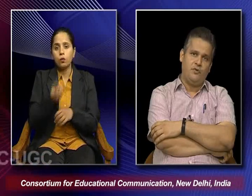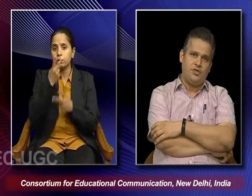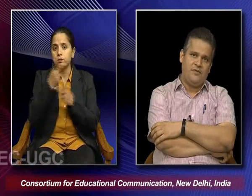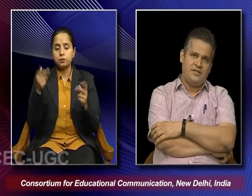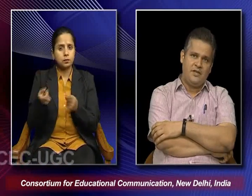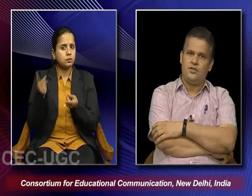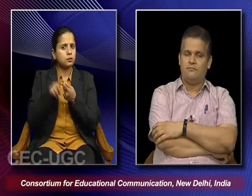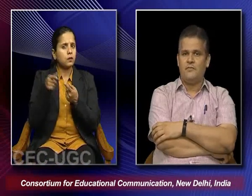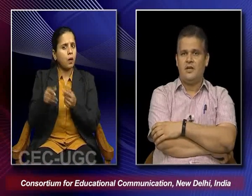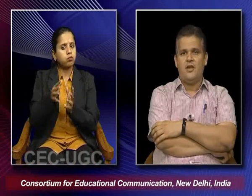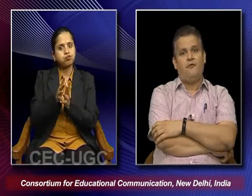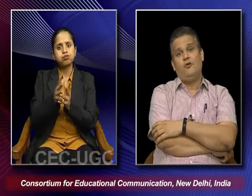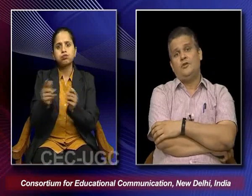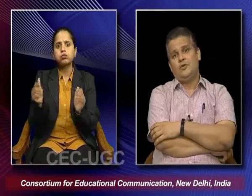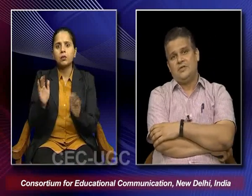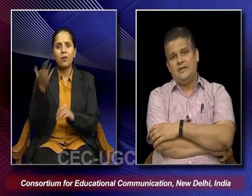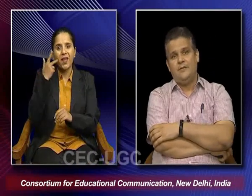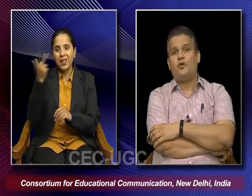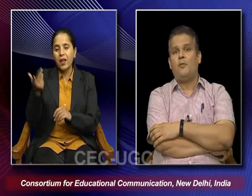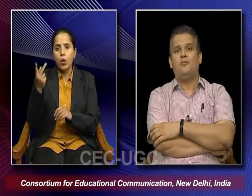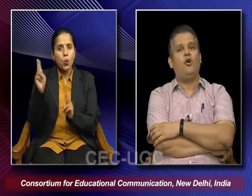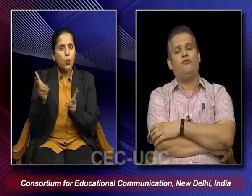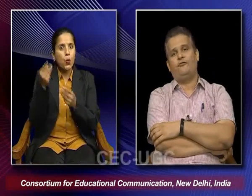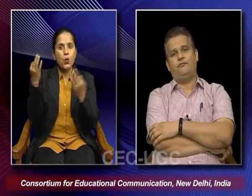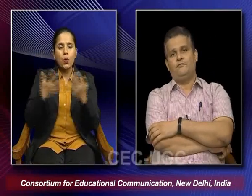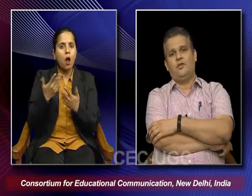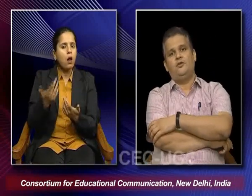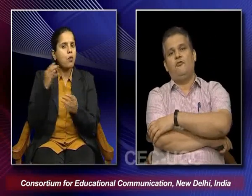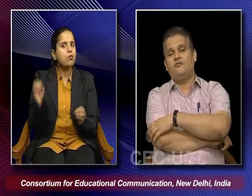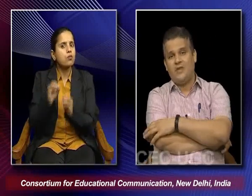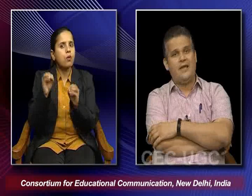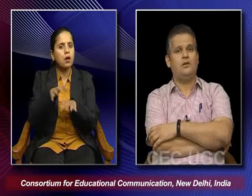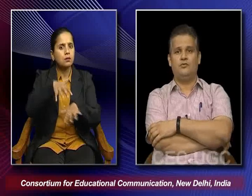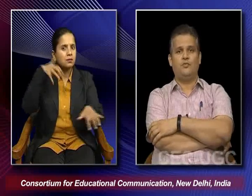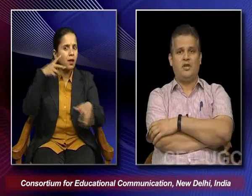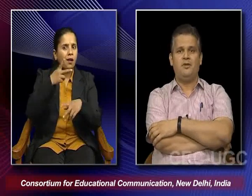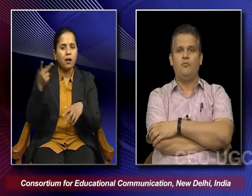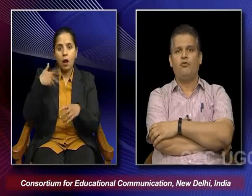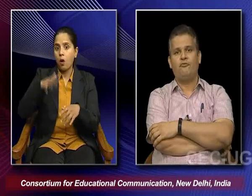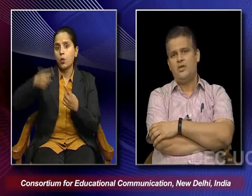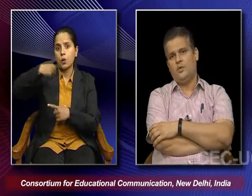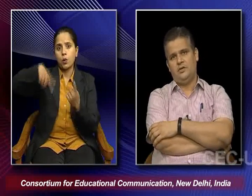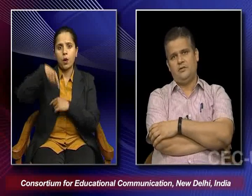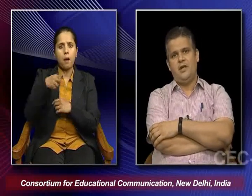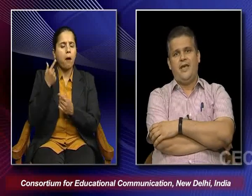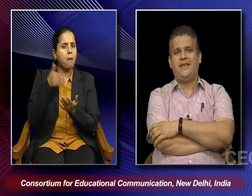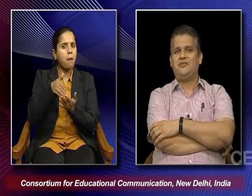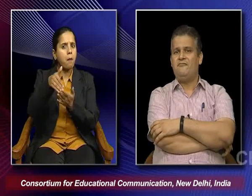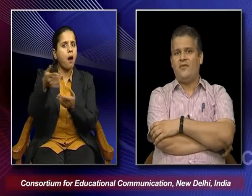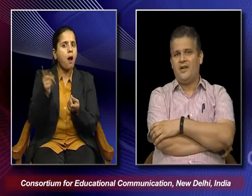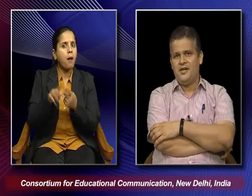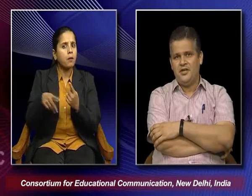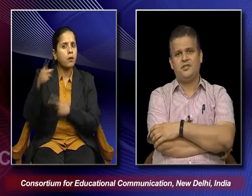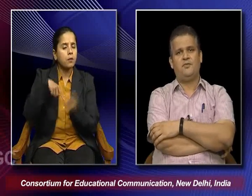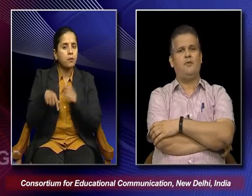the verge of extinction. We also see the problem of cyclones becoming more frequent, extreme